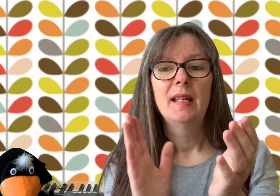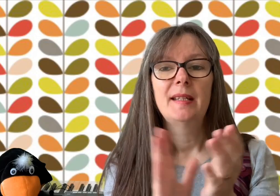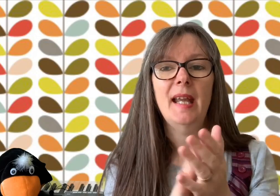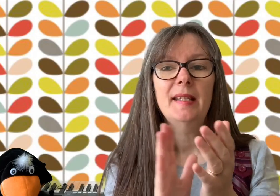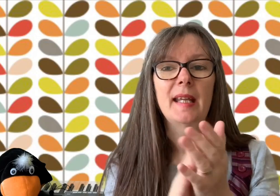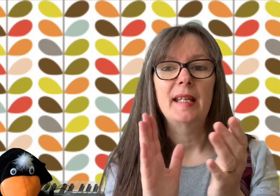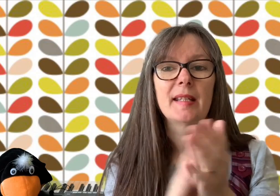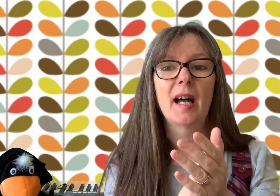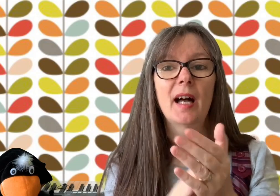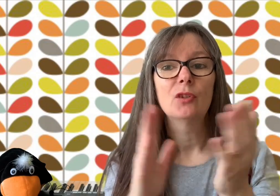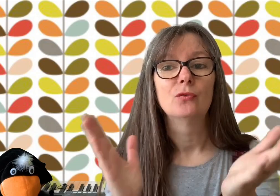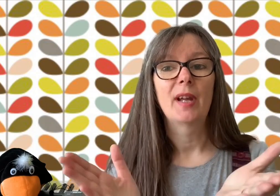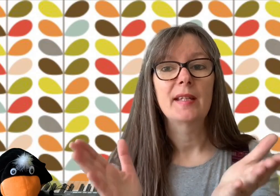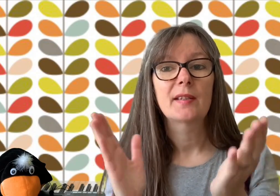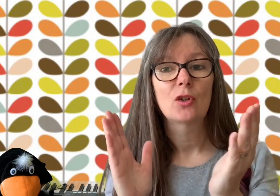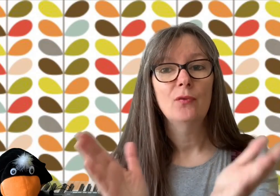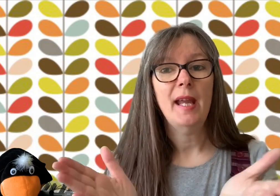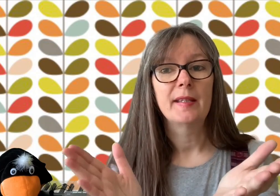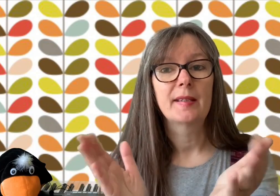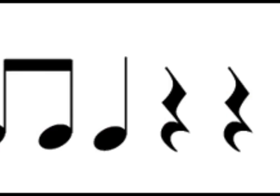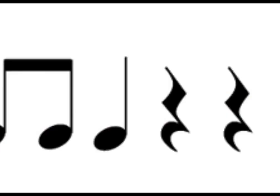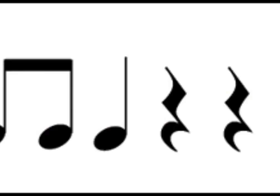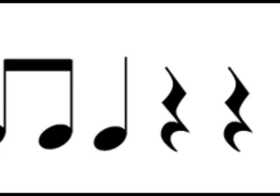Te te ta rest rest.